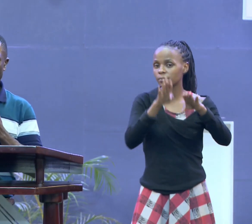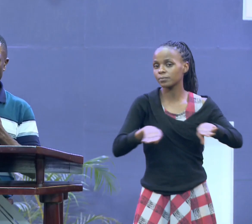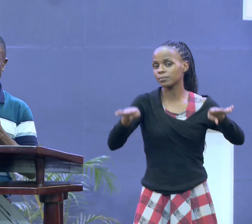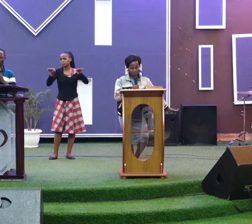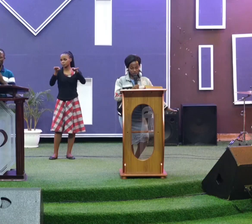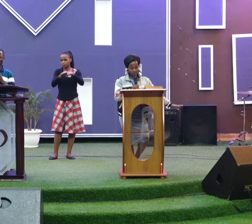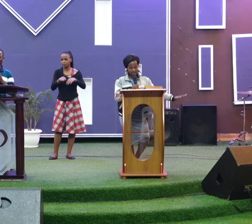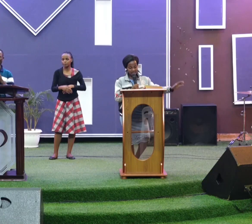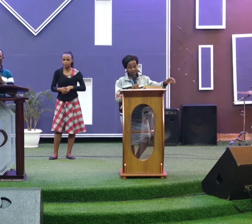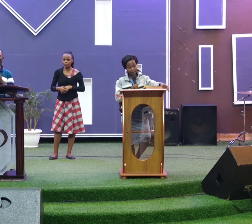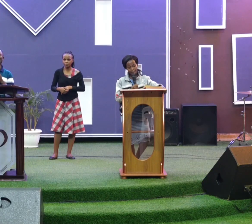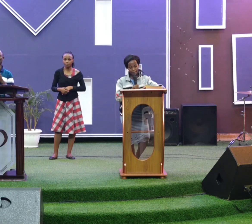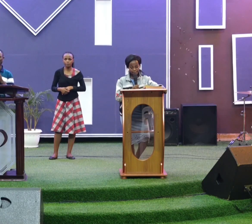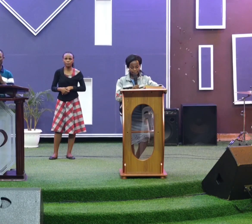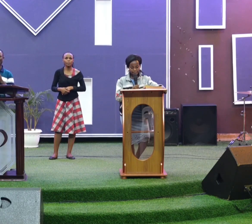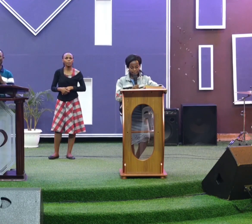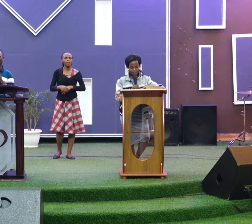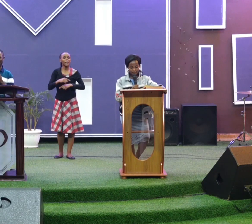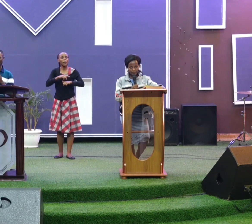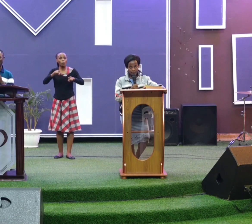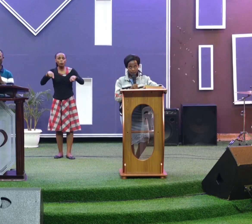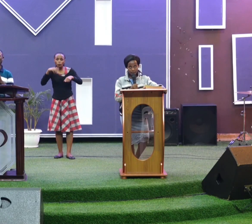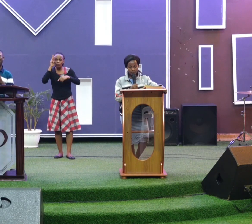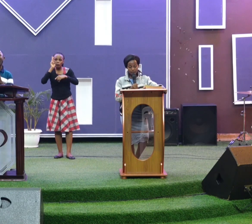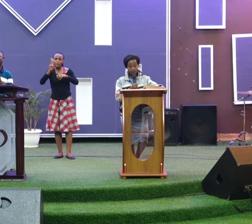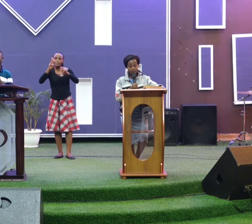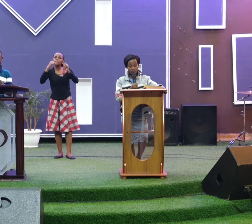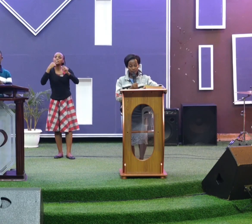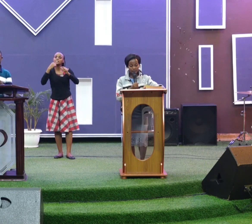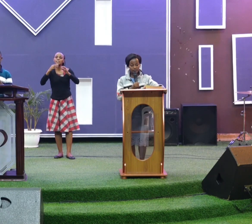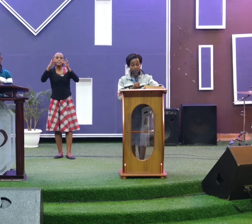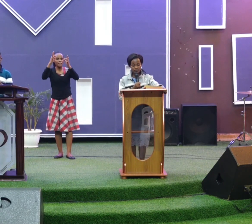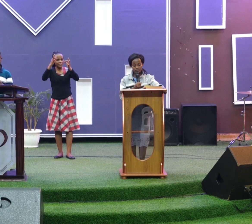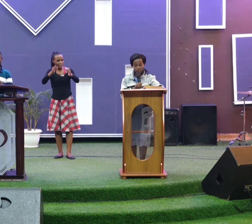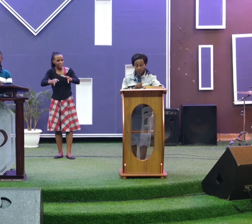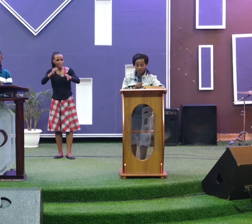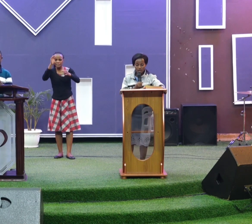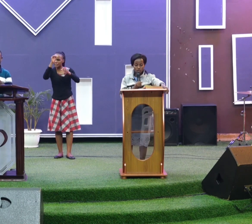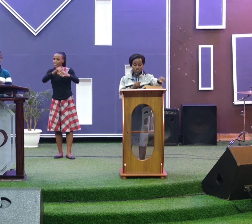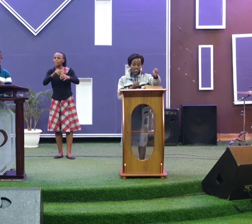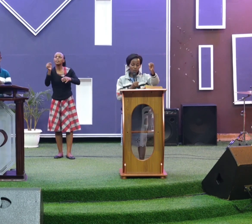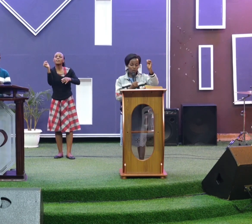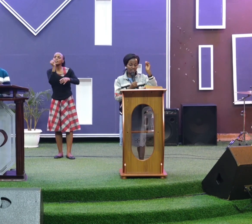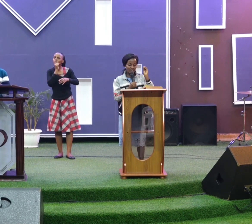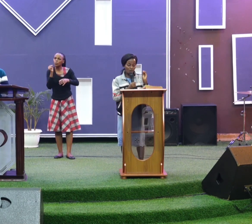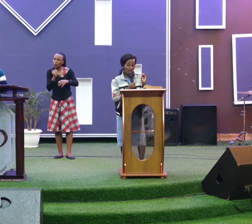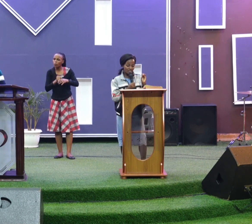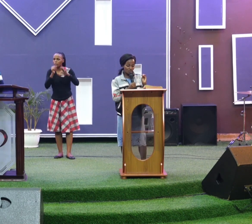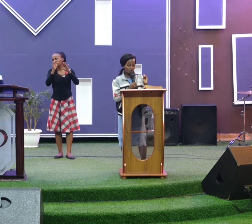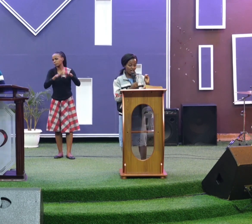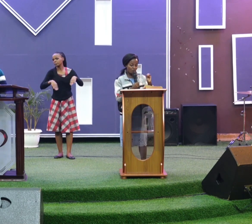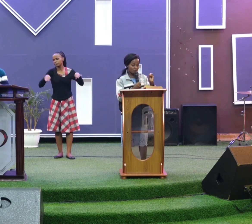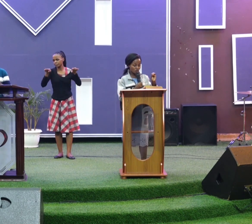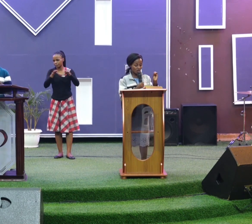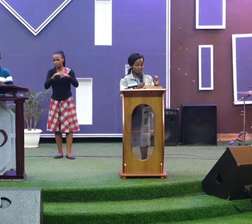okukkirizigana okussa ekimu n'ebyo ebintu ebikadde. We will be able to list down the things that lie in the old conformity. Tujja kuwandika